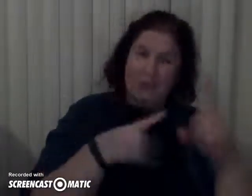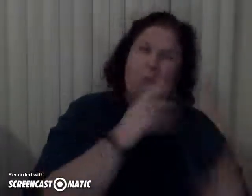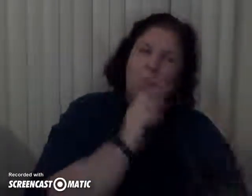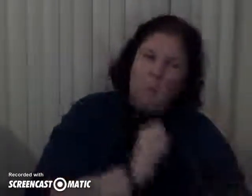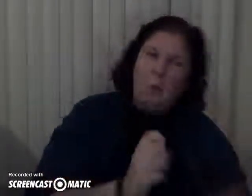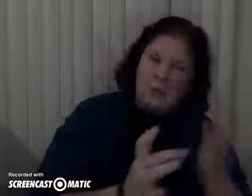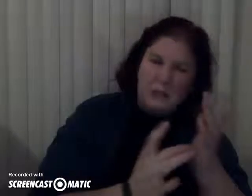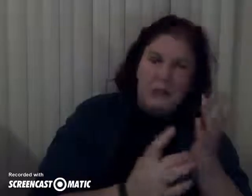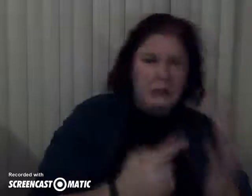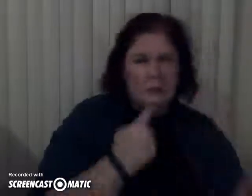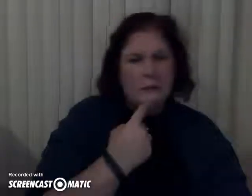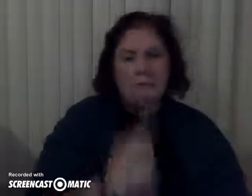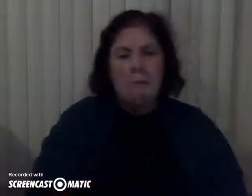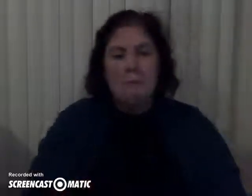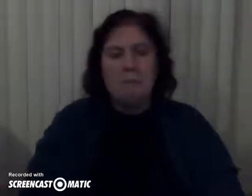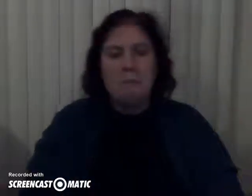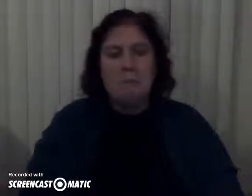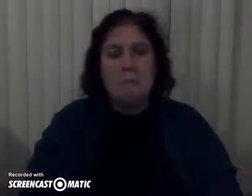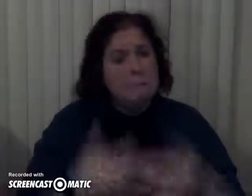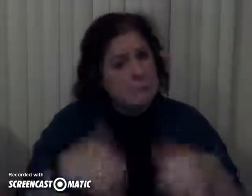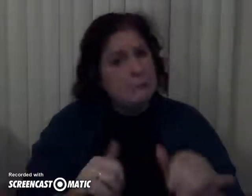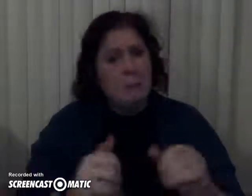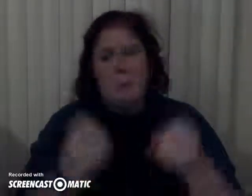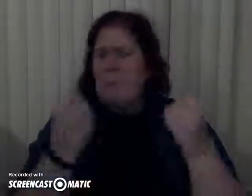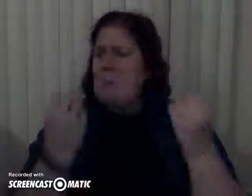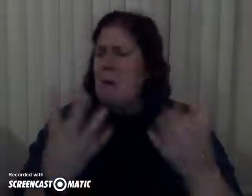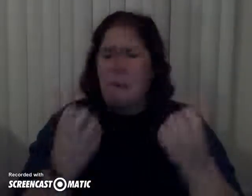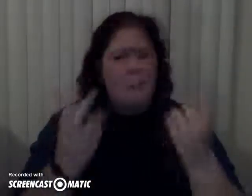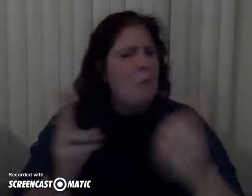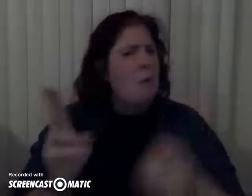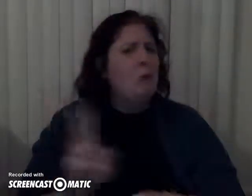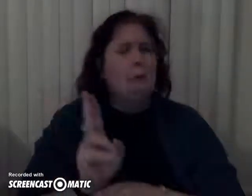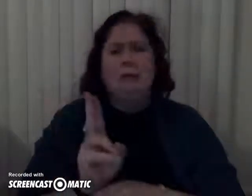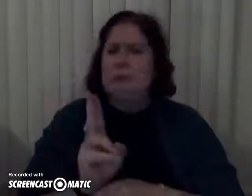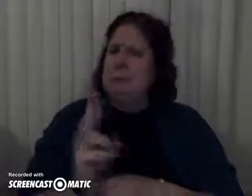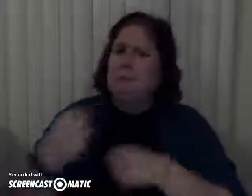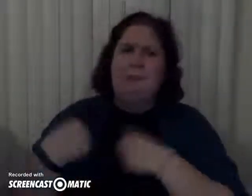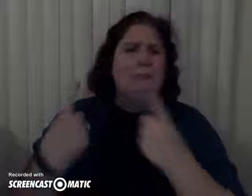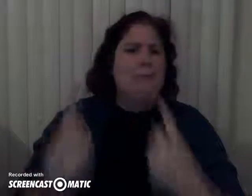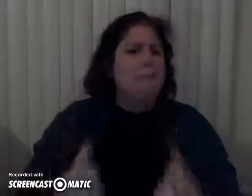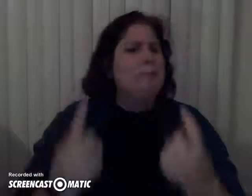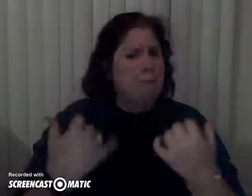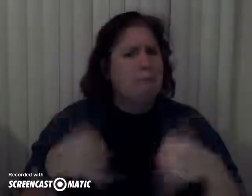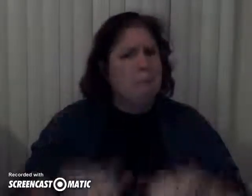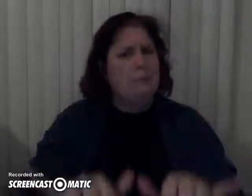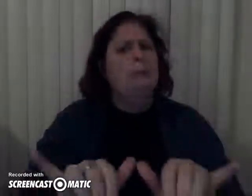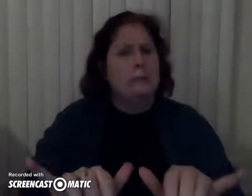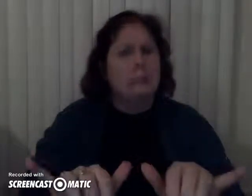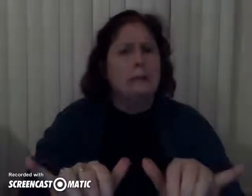said, it's still, lots of people are using it, lots of interesting things are being done with it. And so that's why we have such a